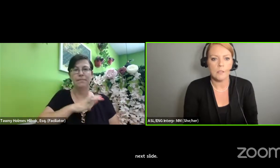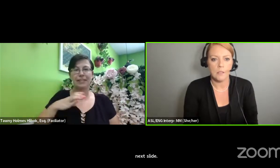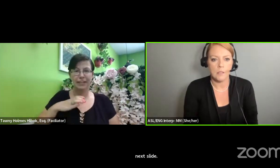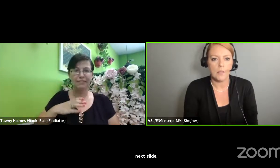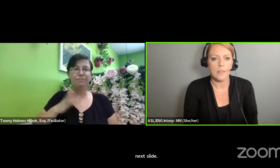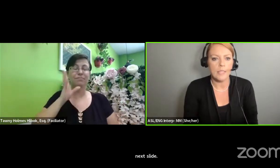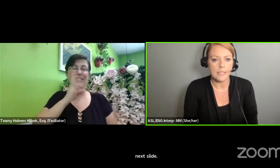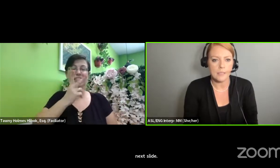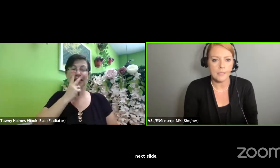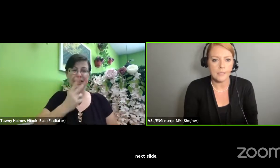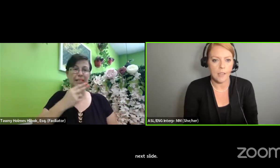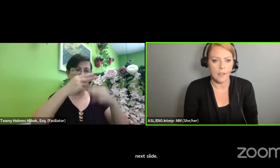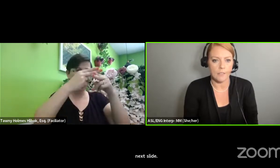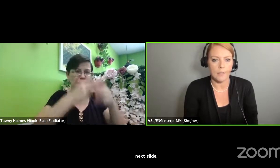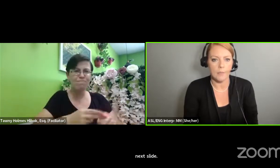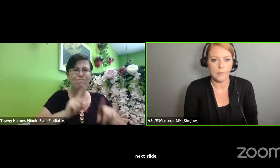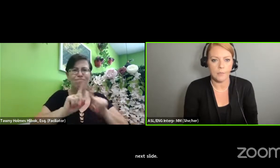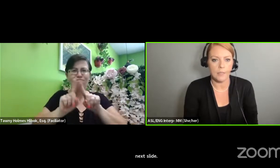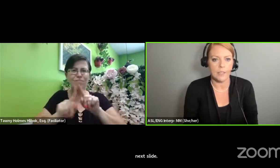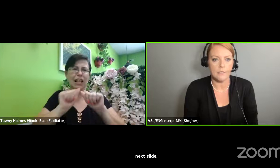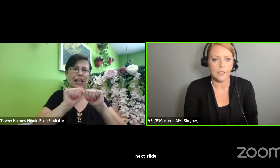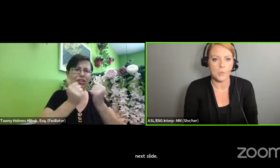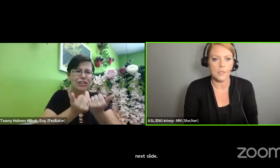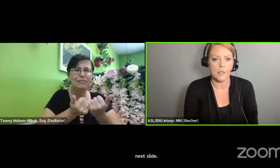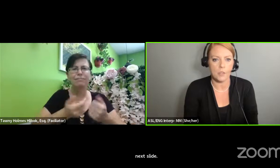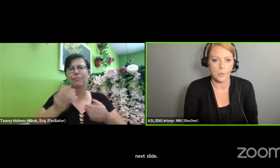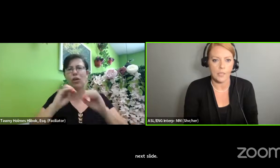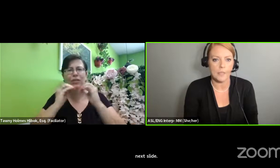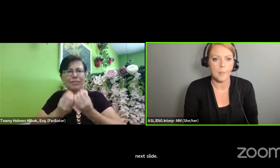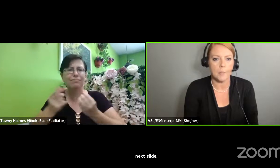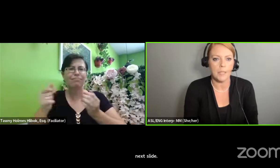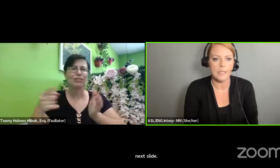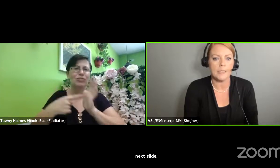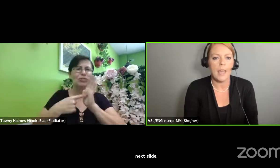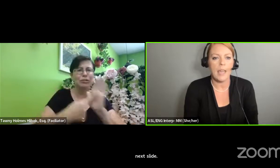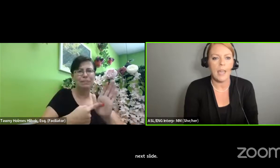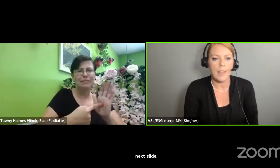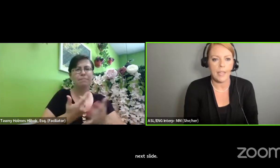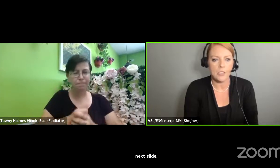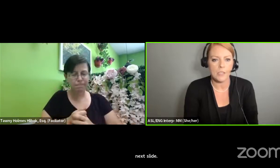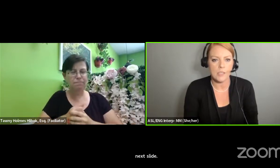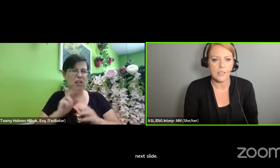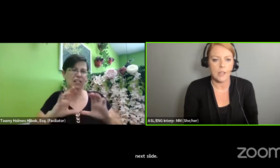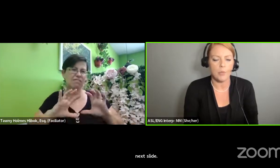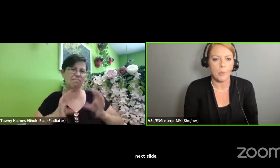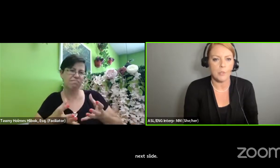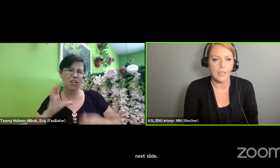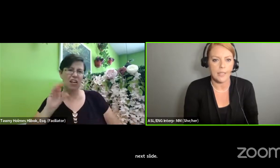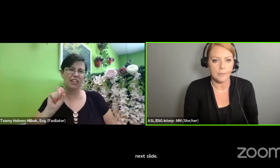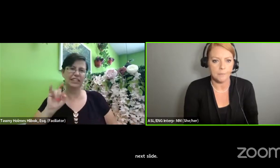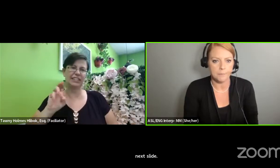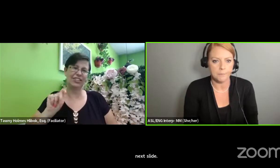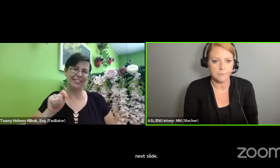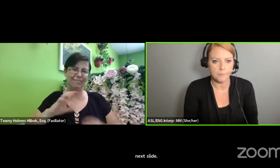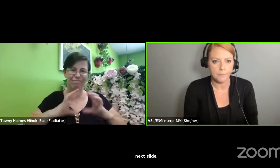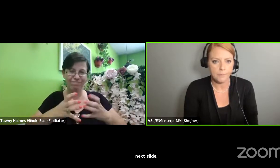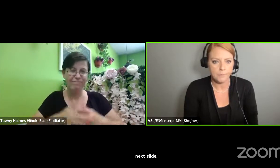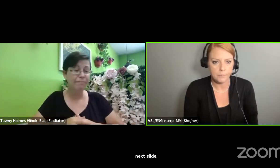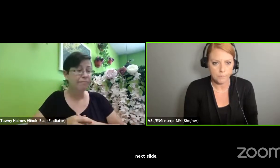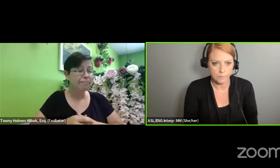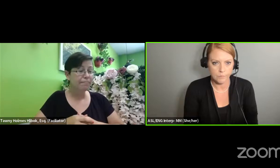shows the lists of the individuals on the 3 subcommittees and the agencies that are represented.